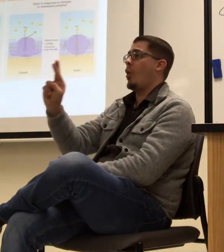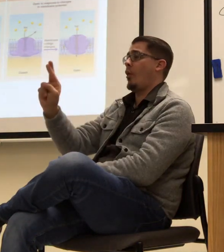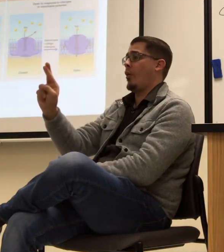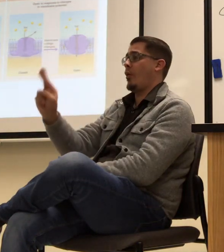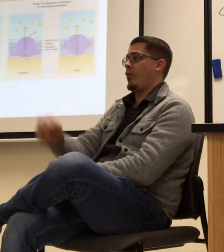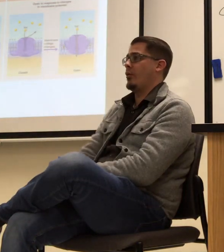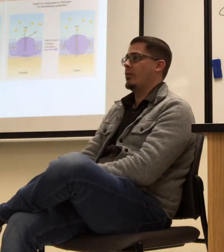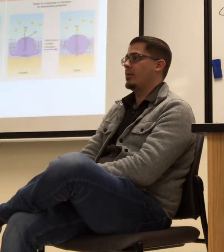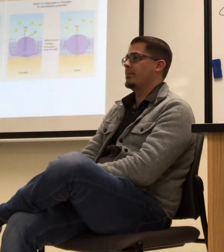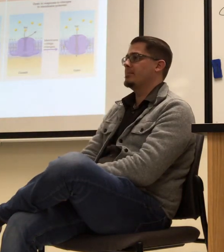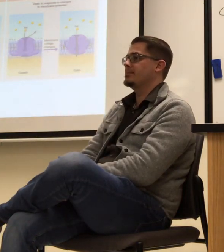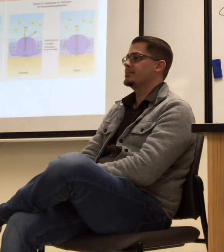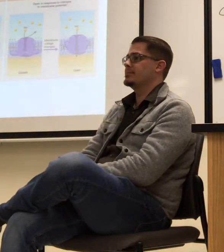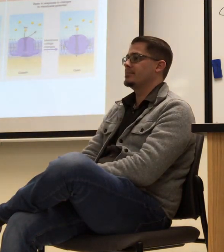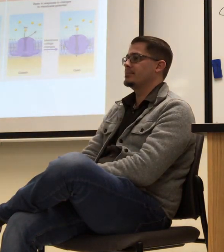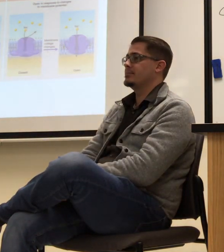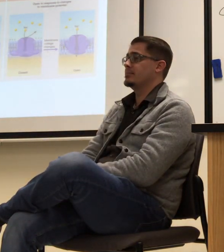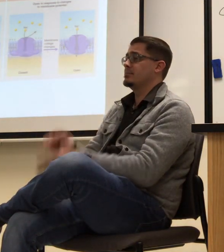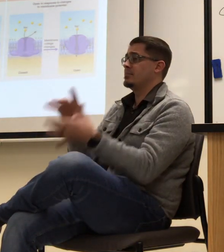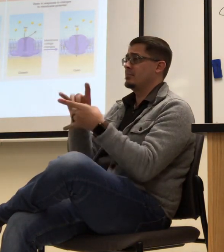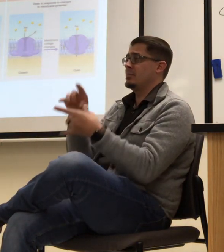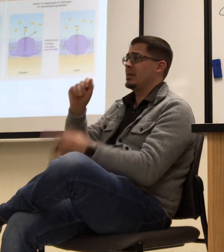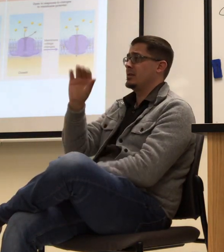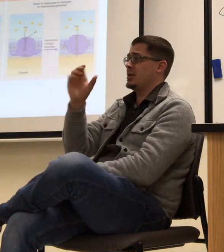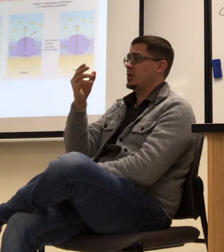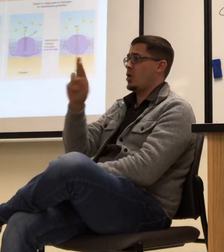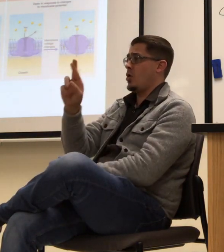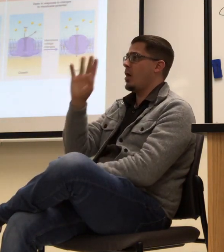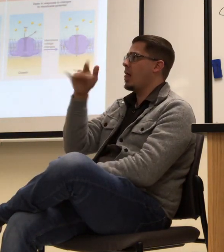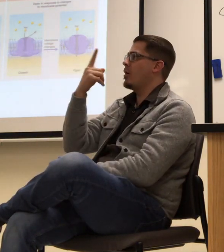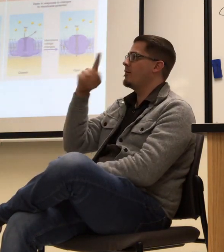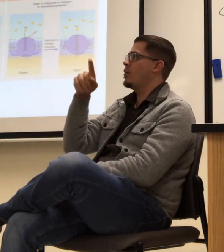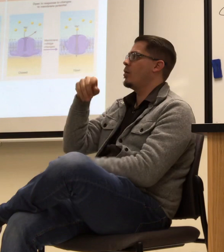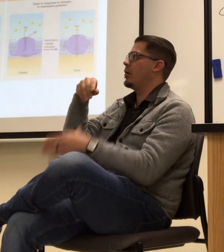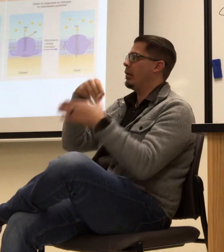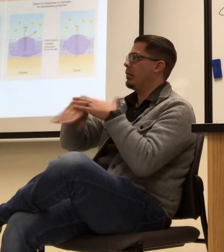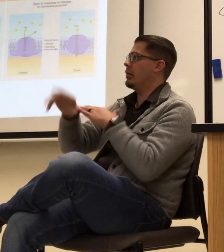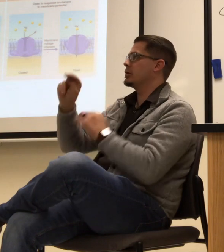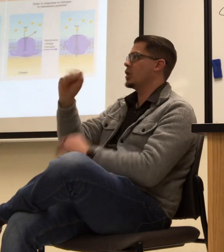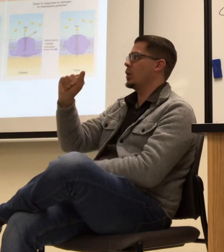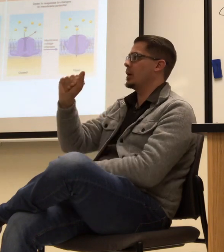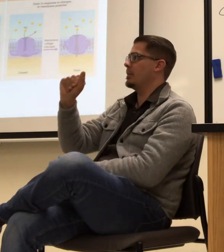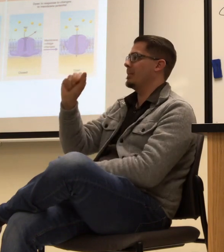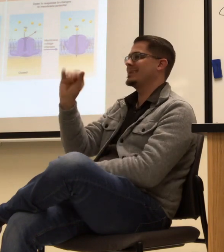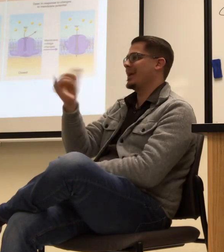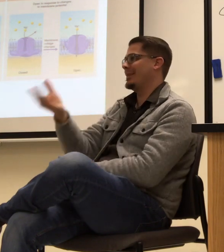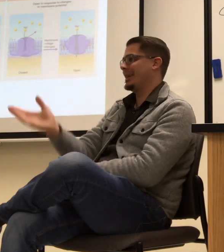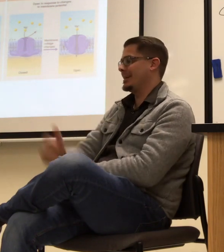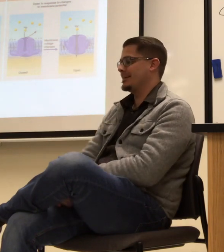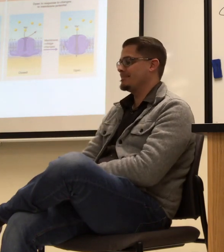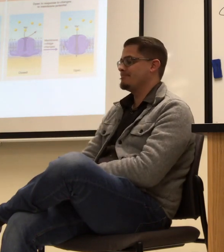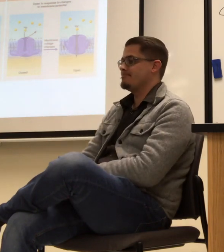ACHR. That allowed for sodium influx. Same thing.